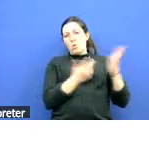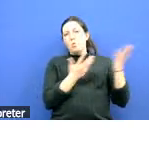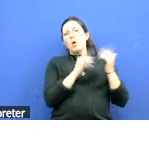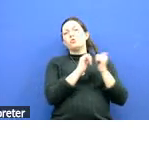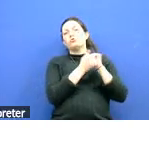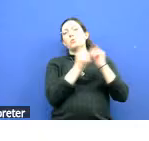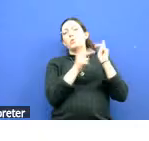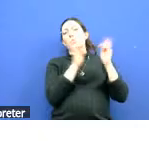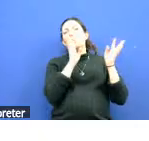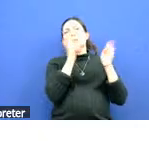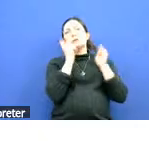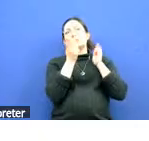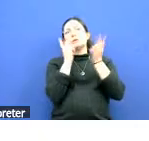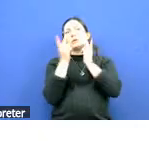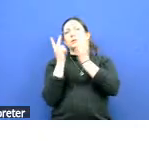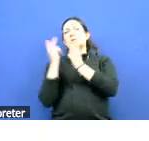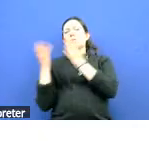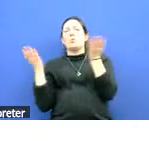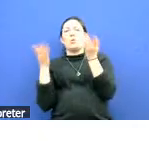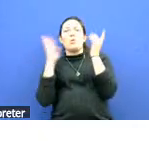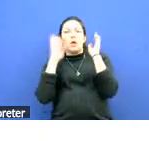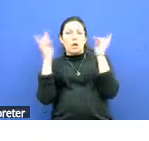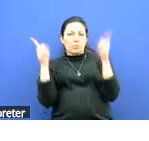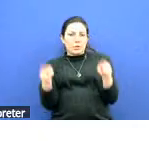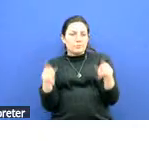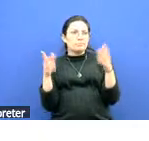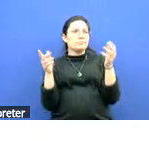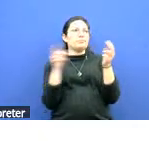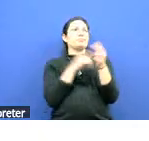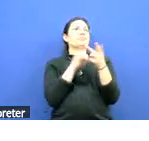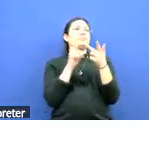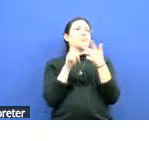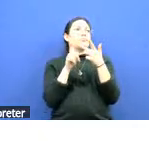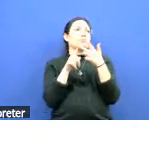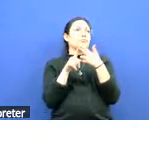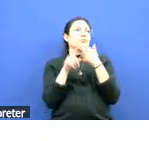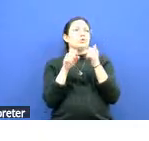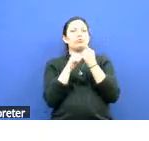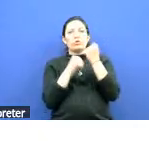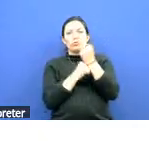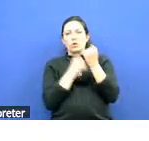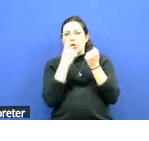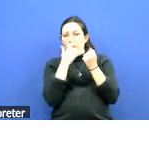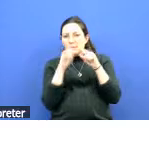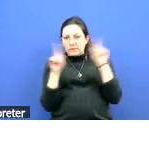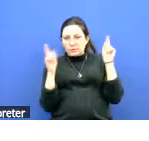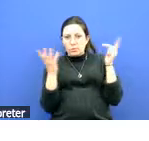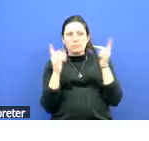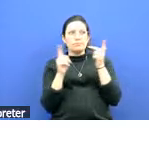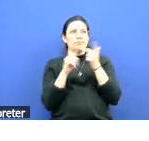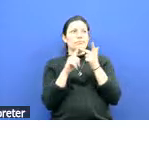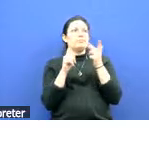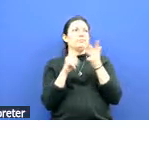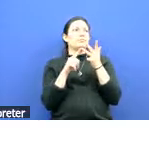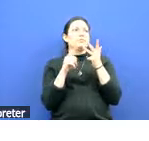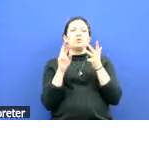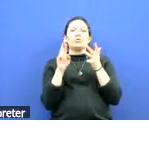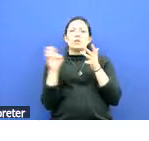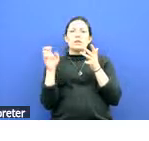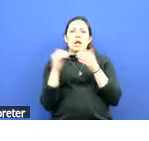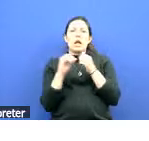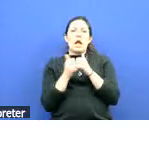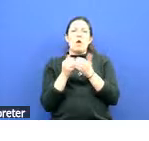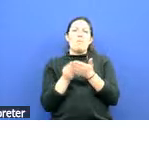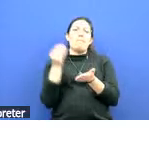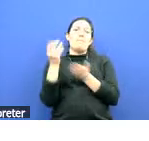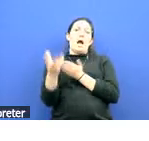people might see as part of that upgrade with the structure types, the real estate process that we're going through with individual property